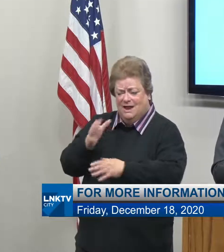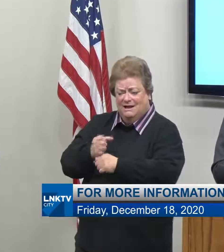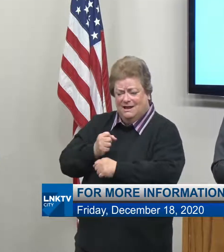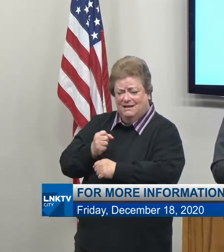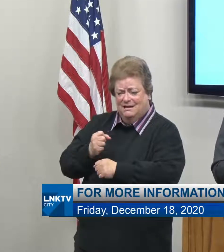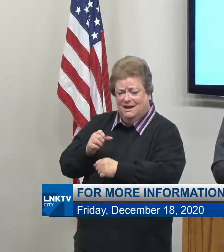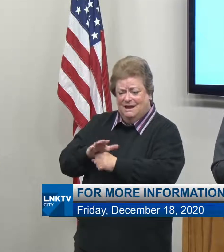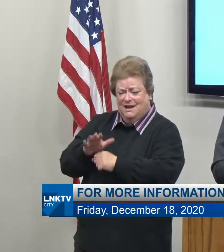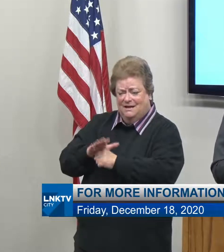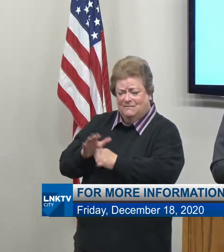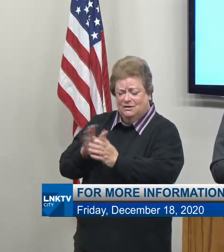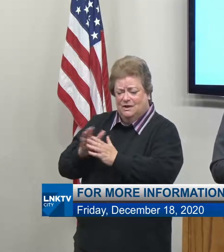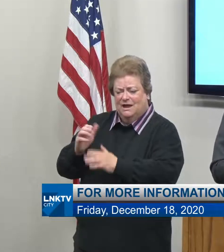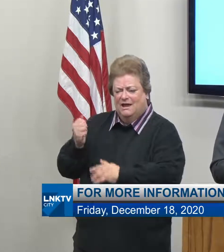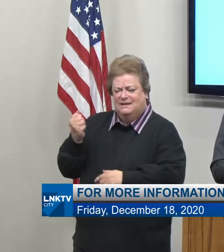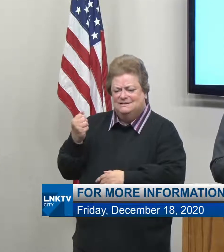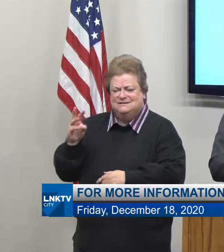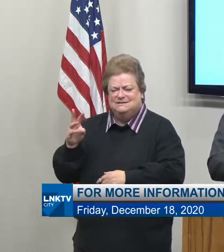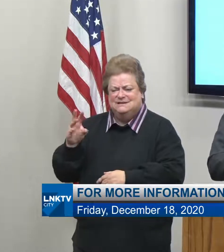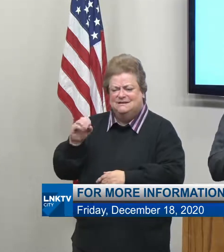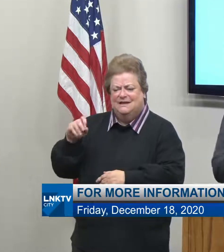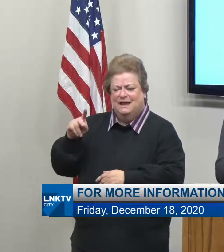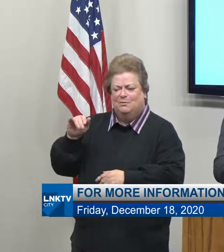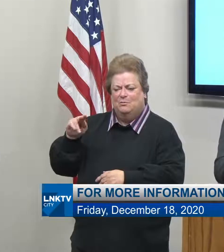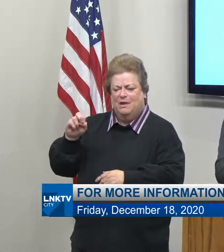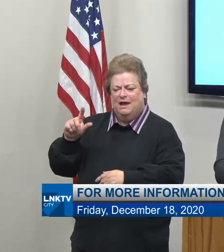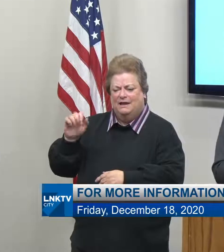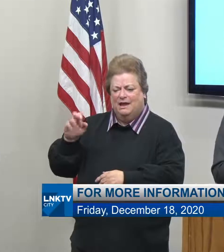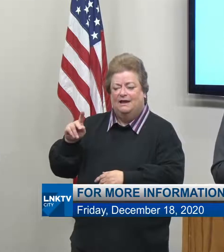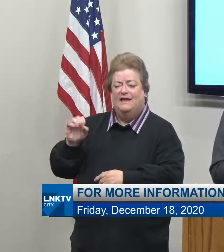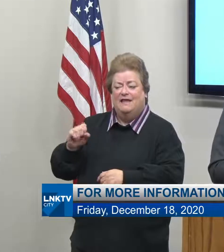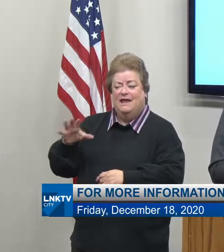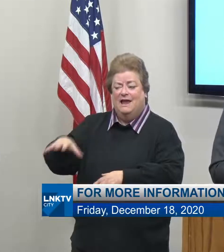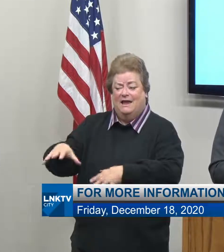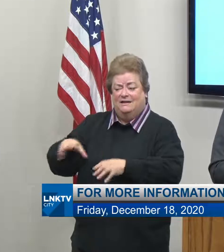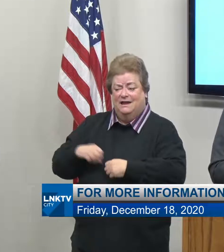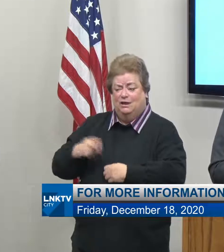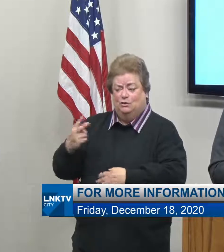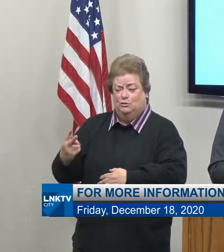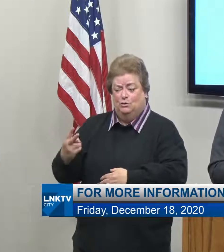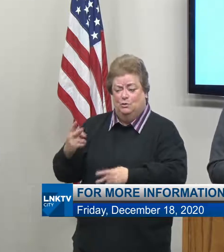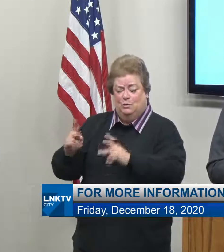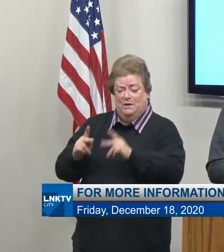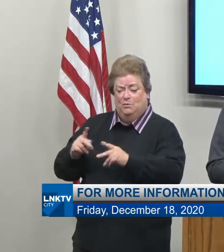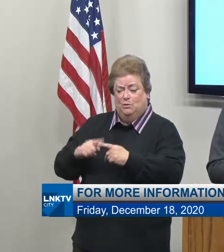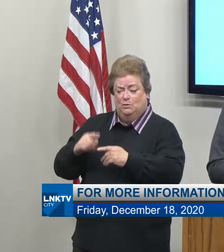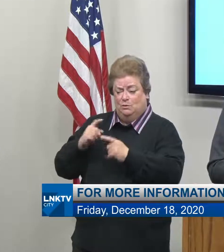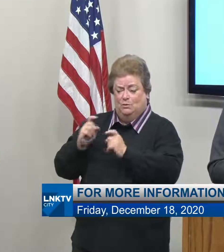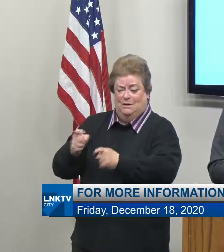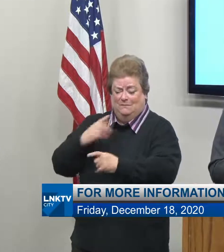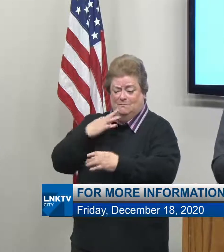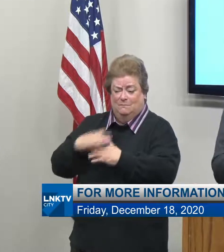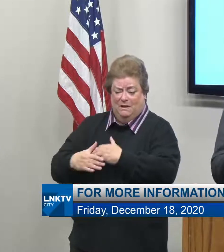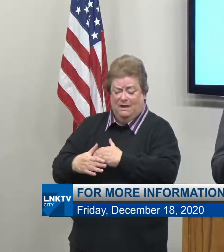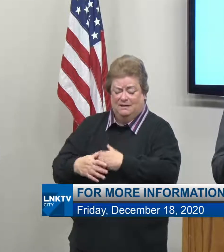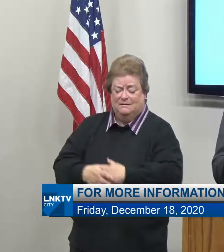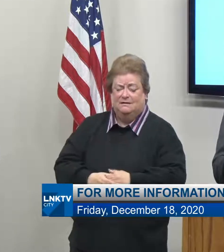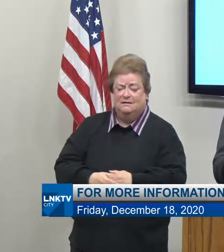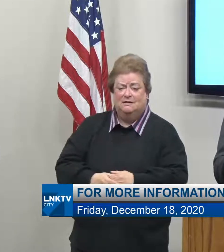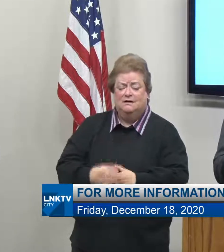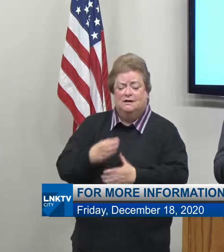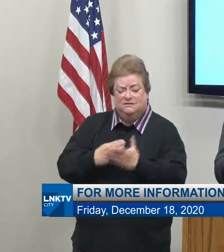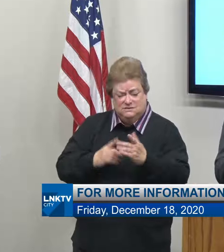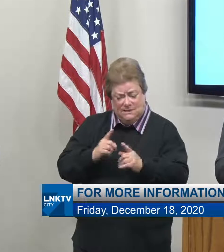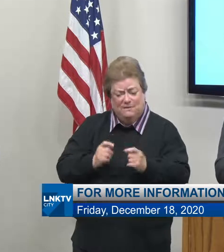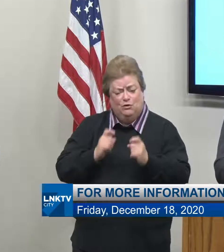is the one on 16th and Pine Lake, and they can take 2 donors at a time every 15 minutes. So some of you donate